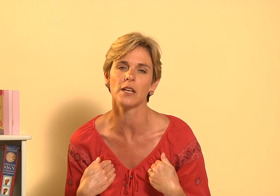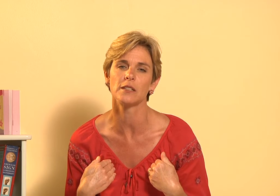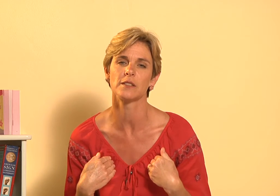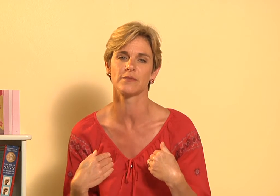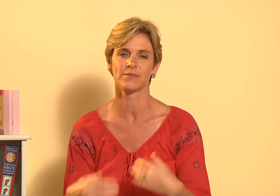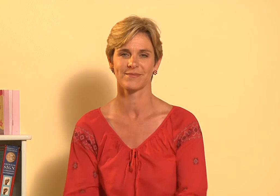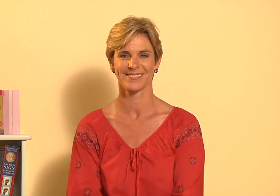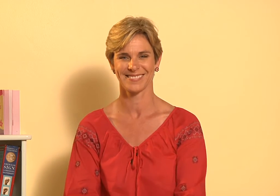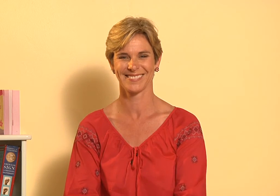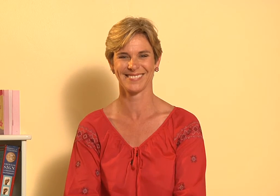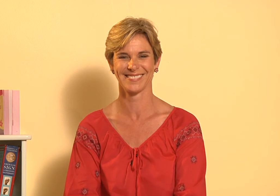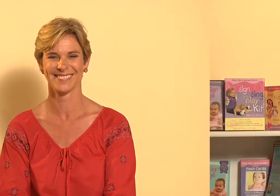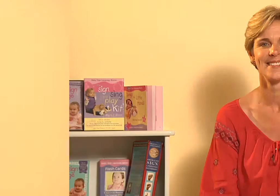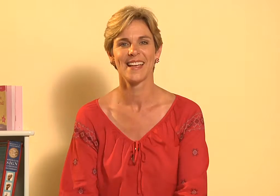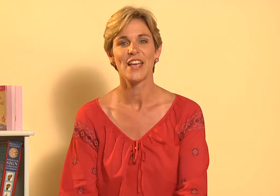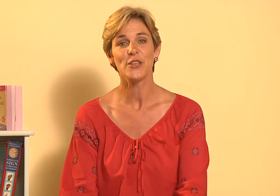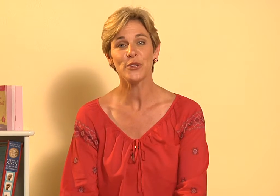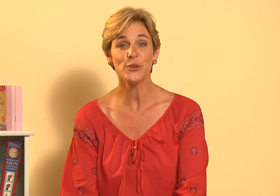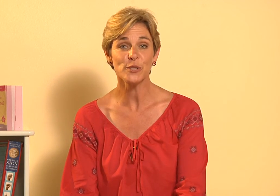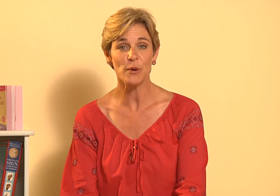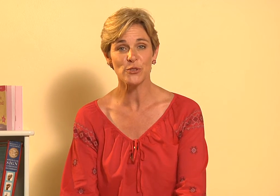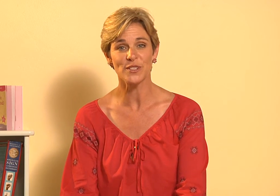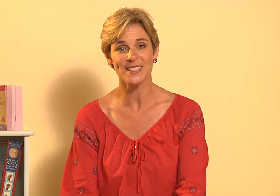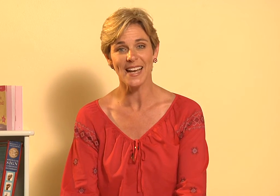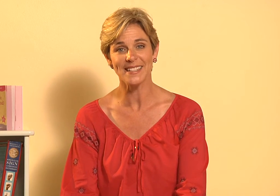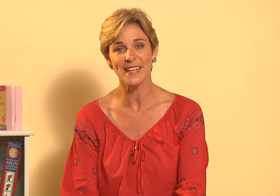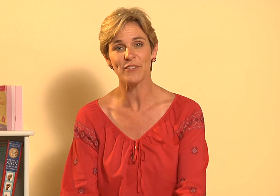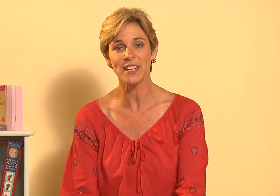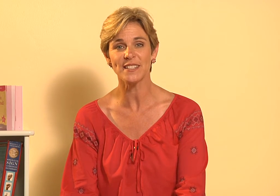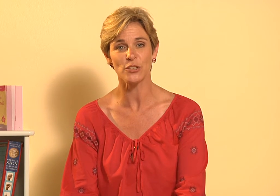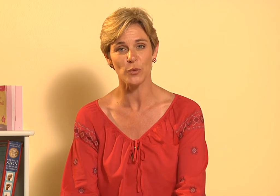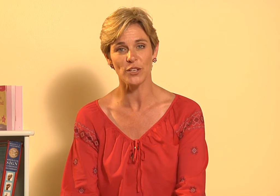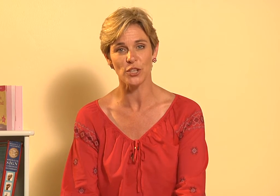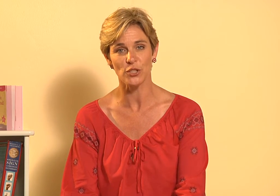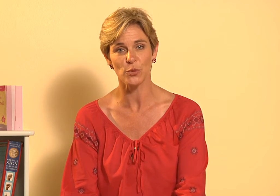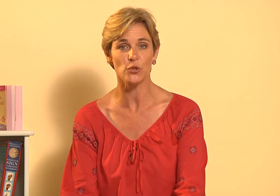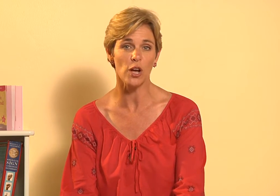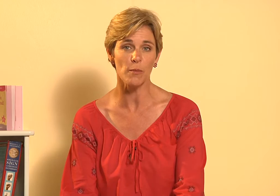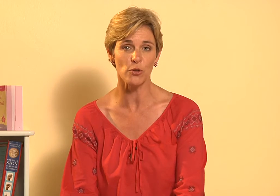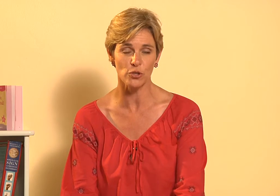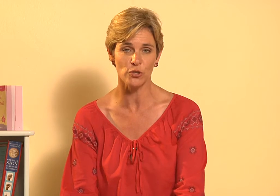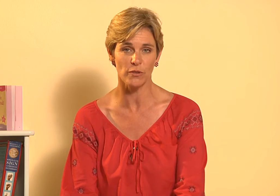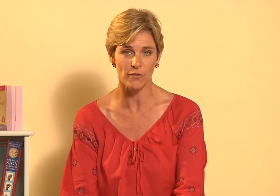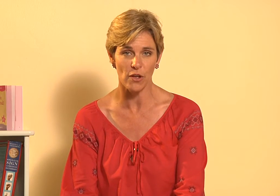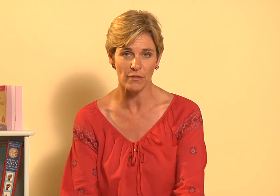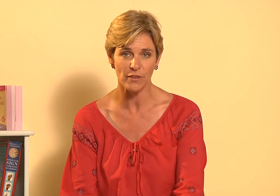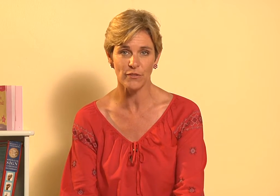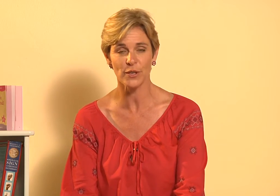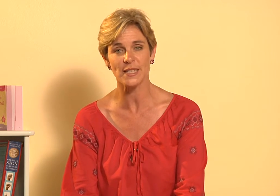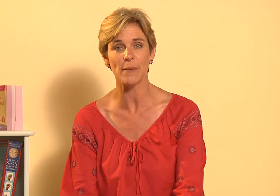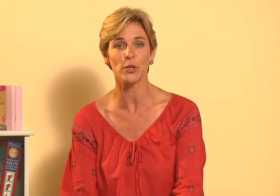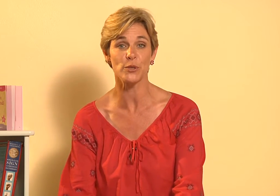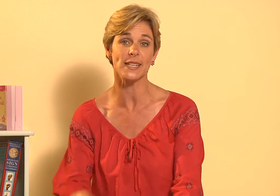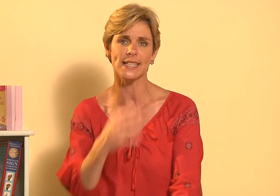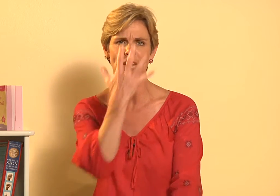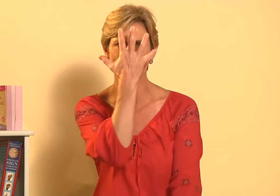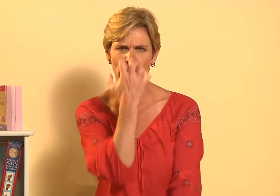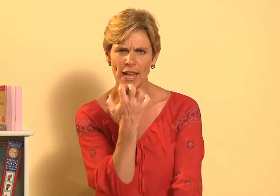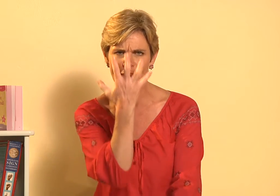tonight. You can use emotion signs in everyday situations where strong emotions are involved. For example, using the sign for